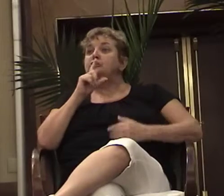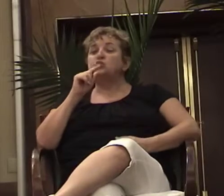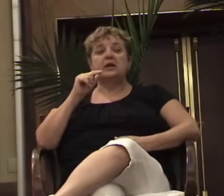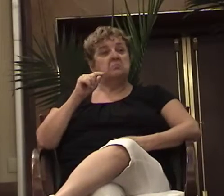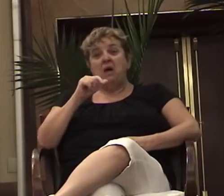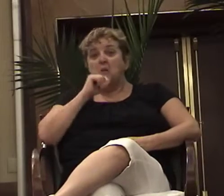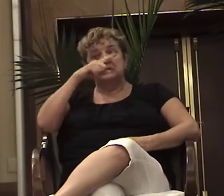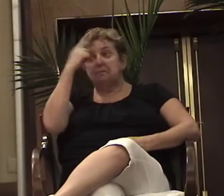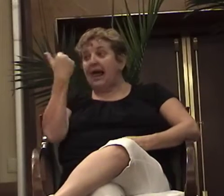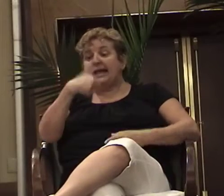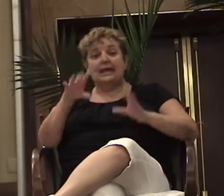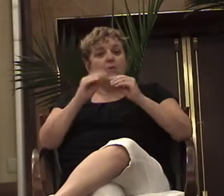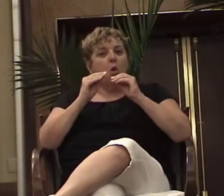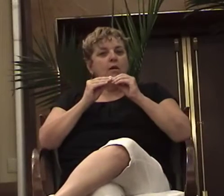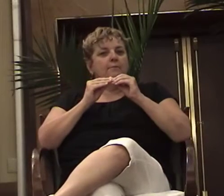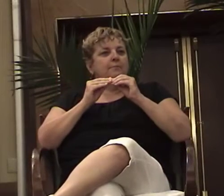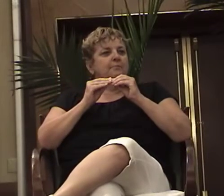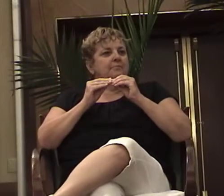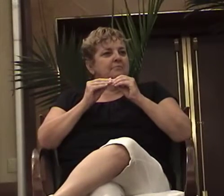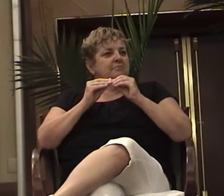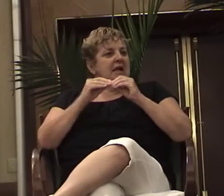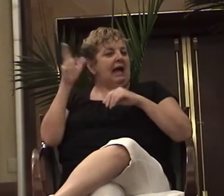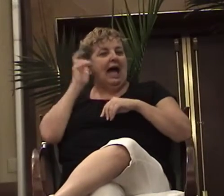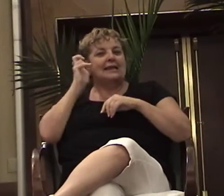listened to Bob Seger and the Silver Bullet Band.